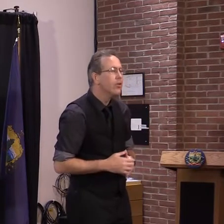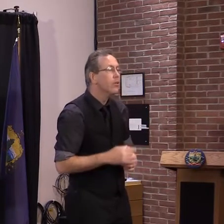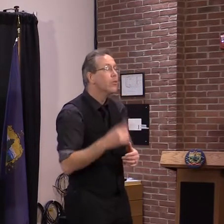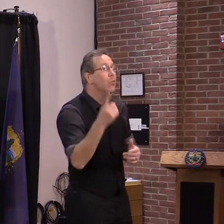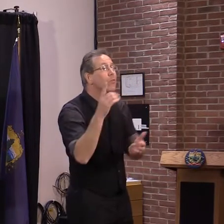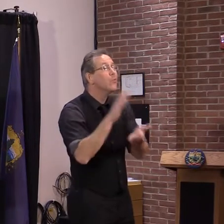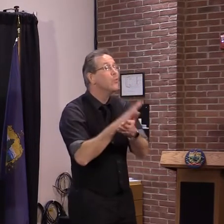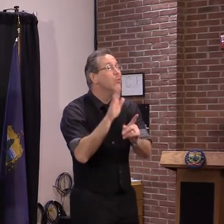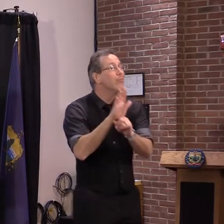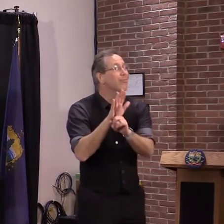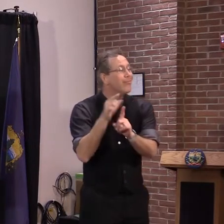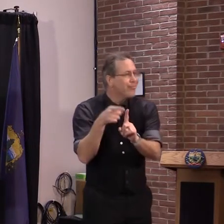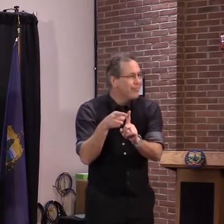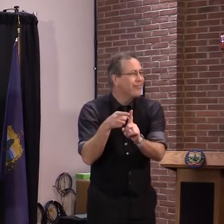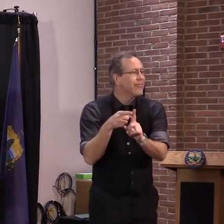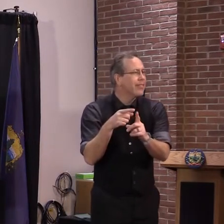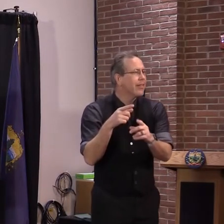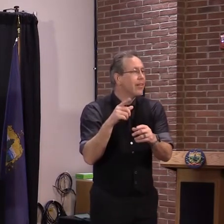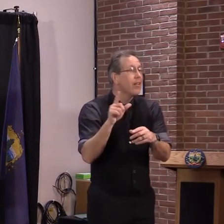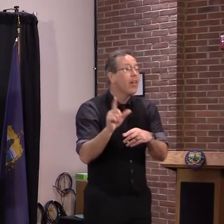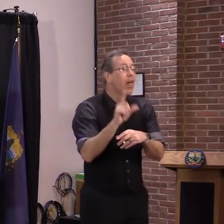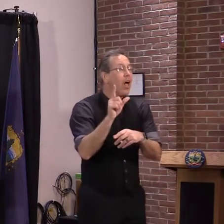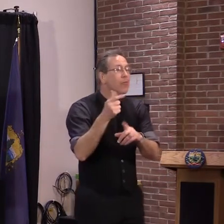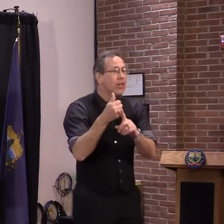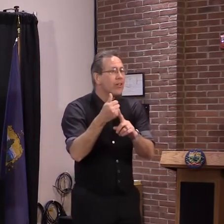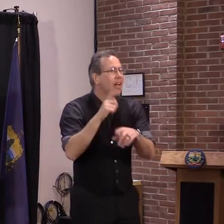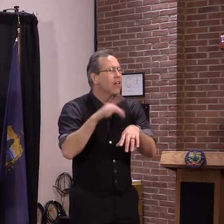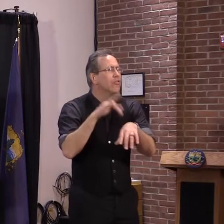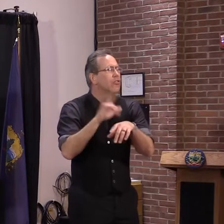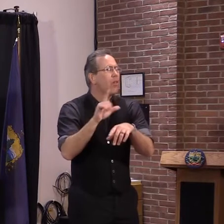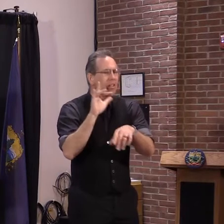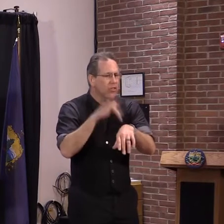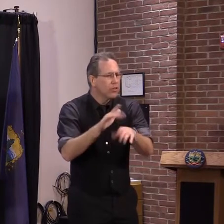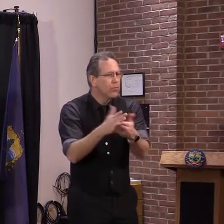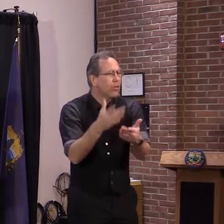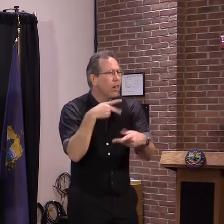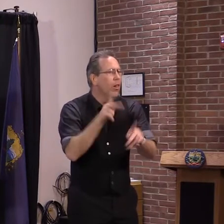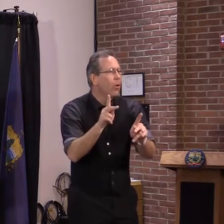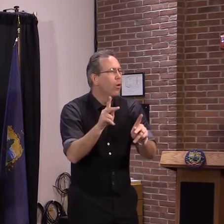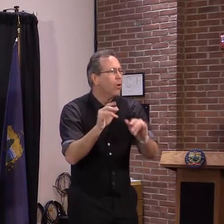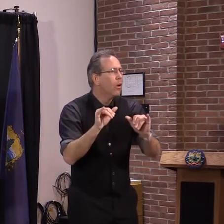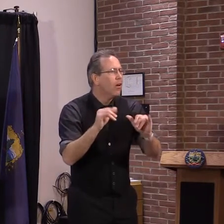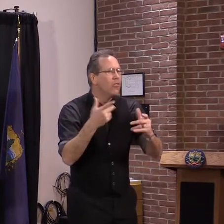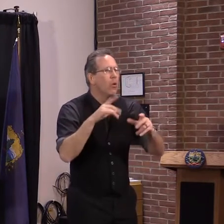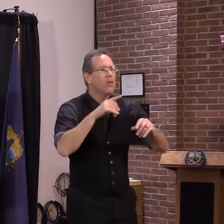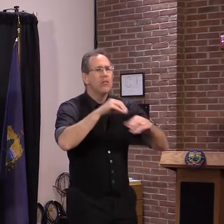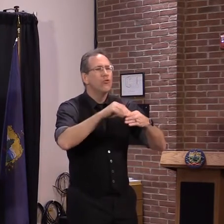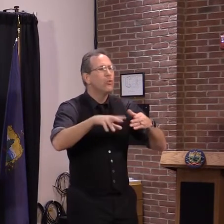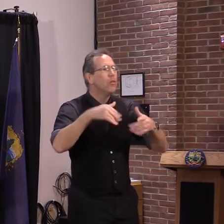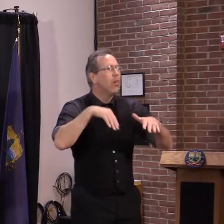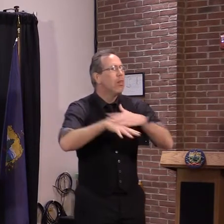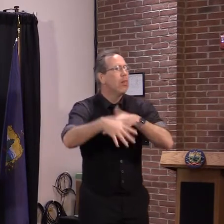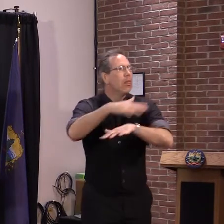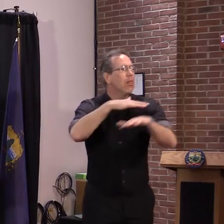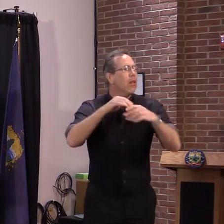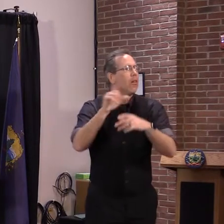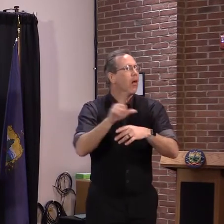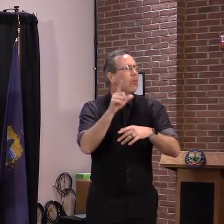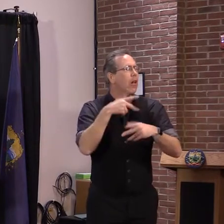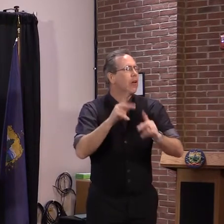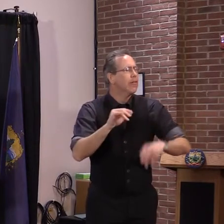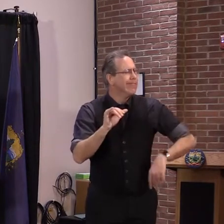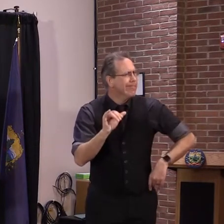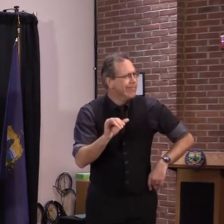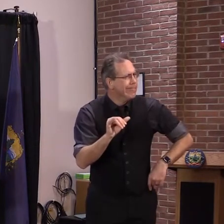their library at the elementary level because they didn't want to open a larger congregate setting for students. But if you can remember what it was like at